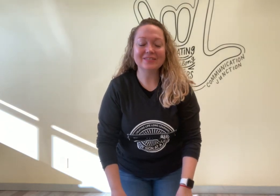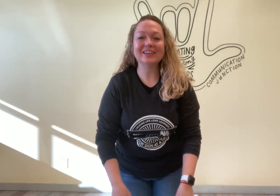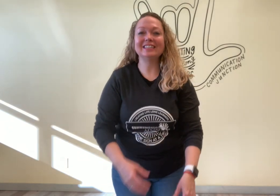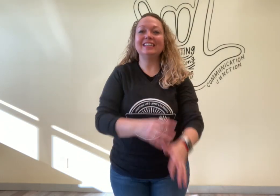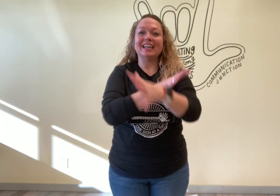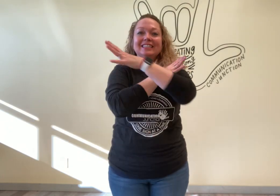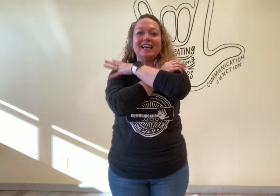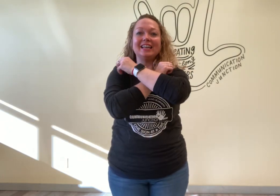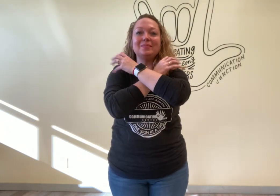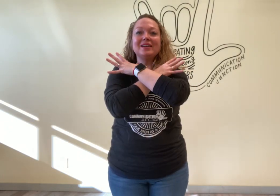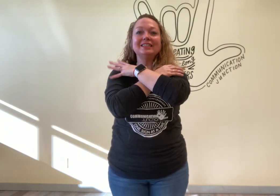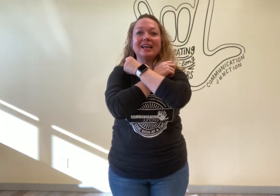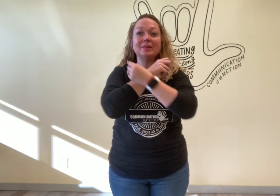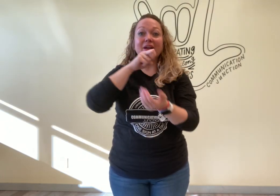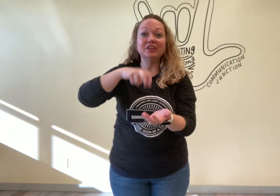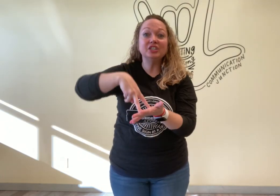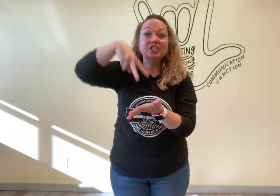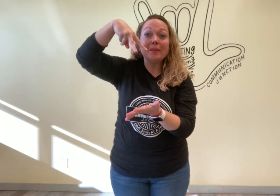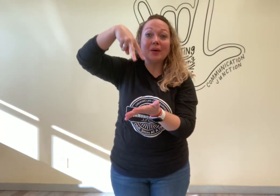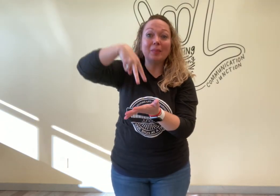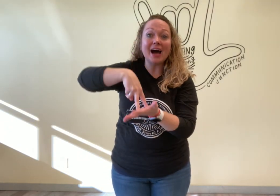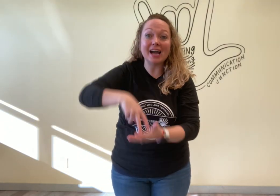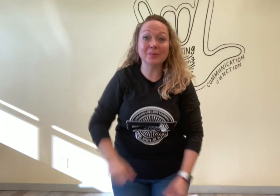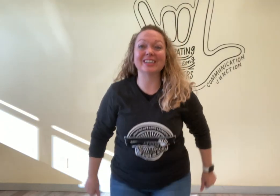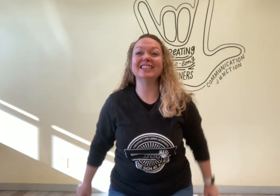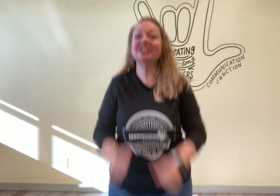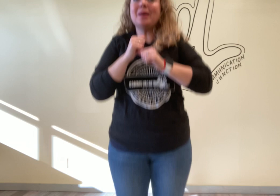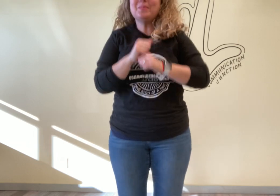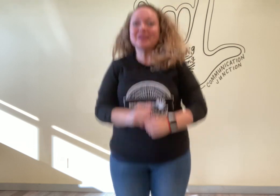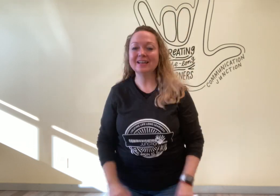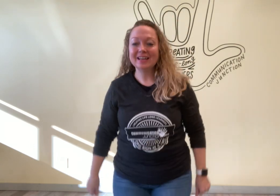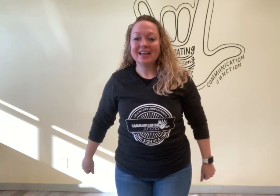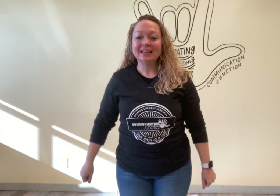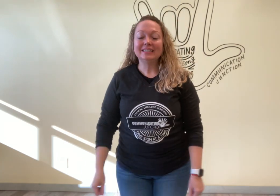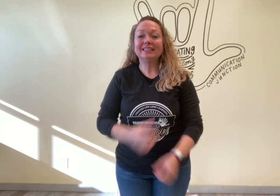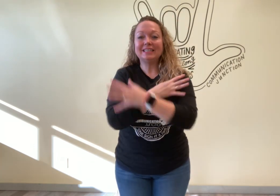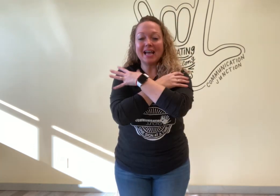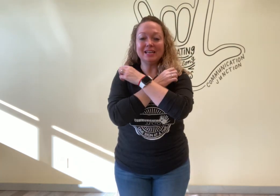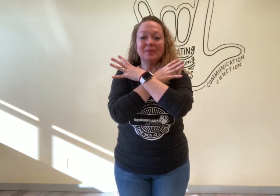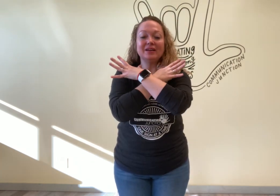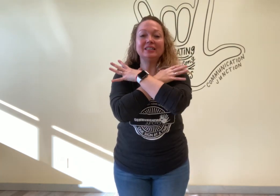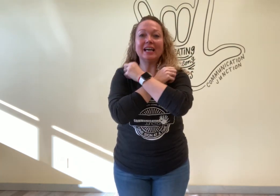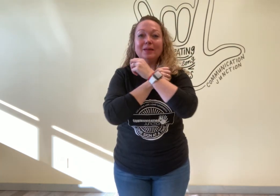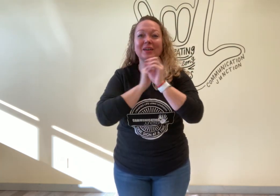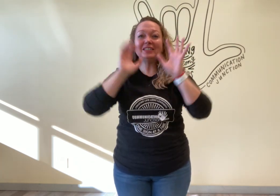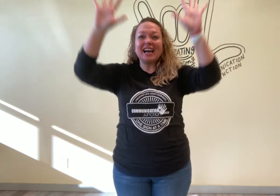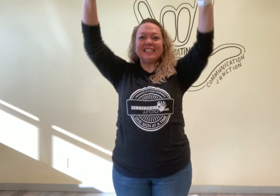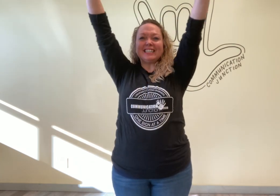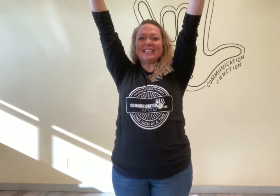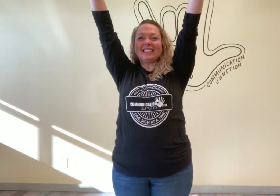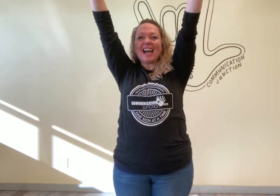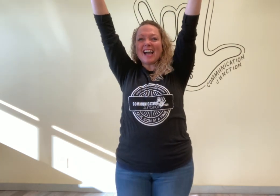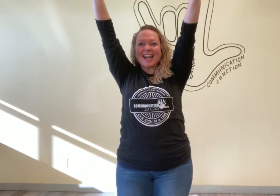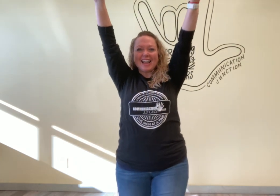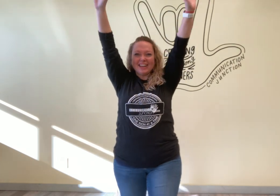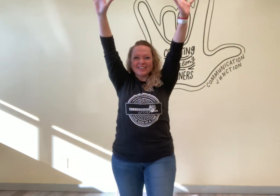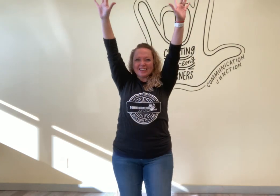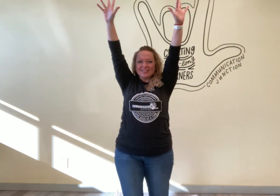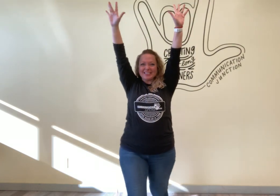gonna say, teddy bear, jump up high. And we're gonna jump. Teddy bear, touch the sky. And you're gonna reach up